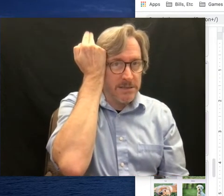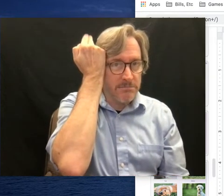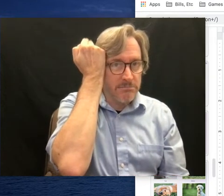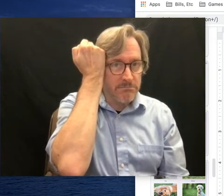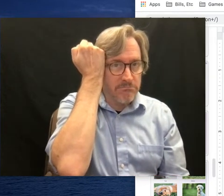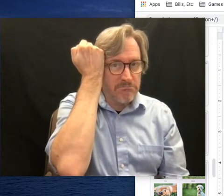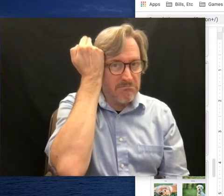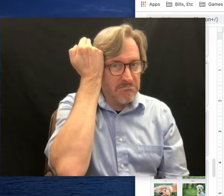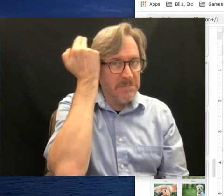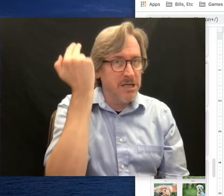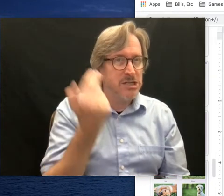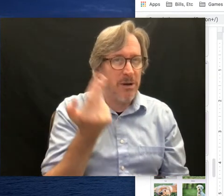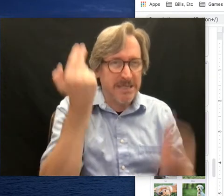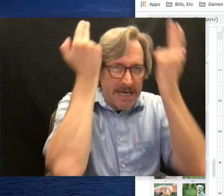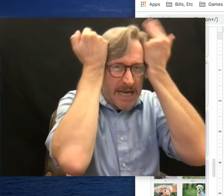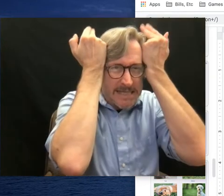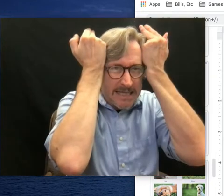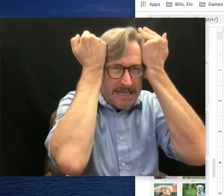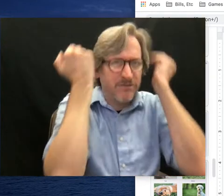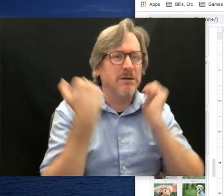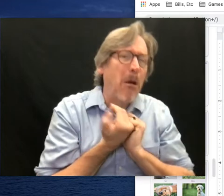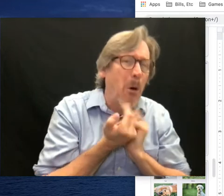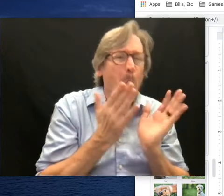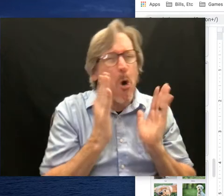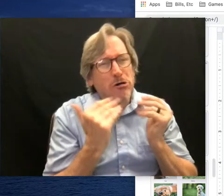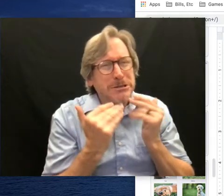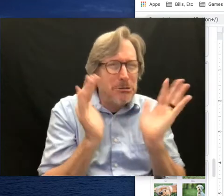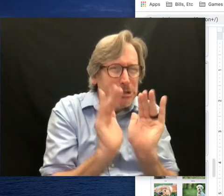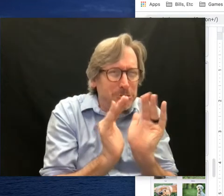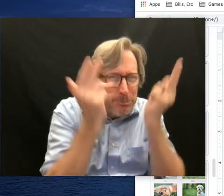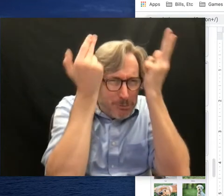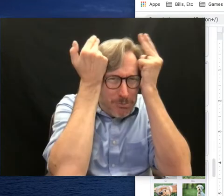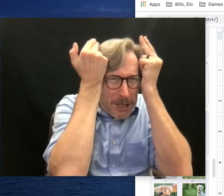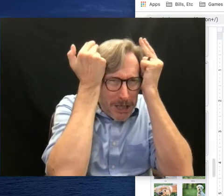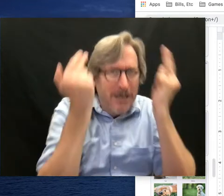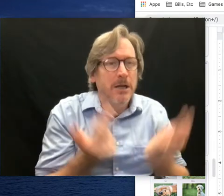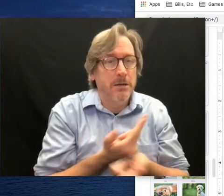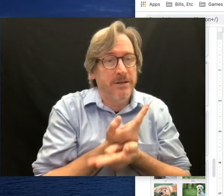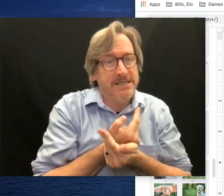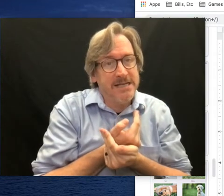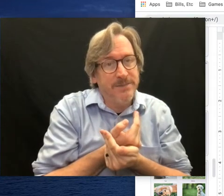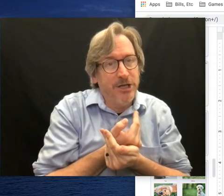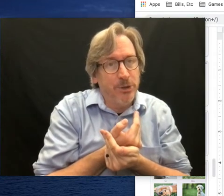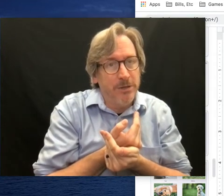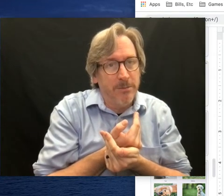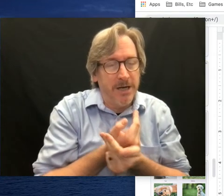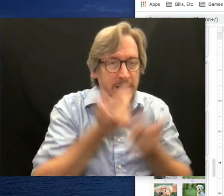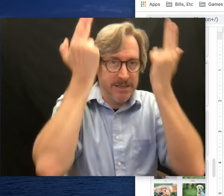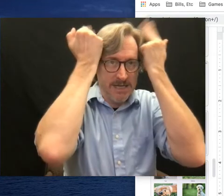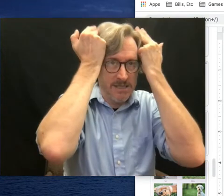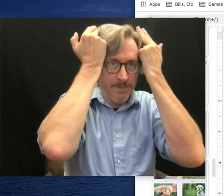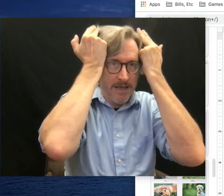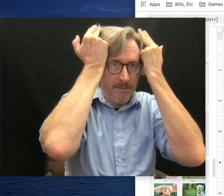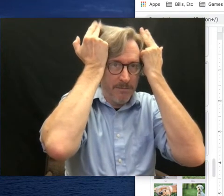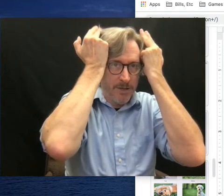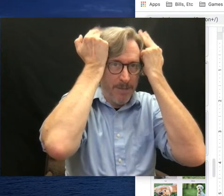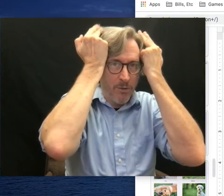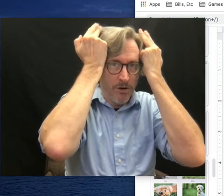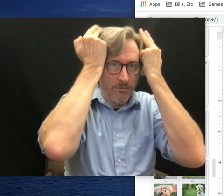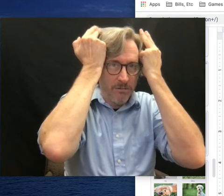rabbit. So I tend not to see this for, oh, bunny. This tends to be cute little bunny. This tends to be